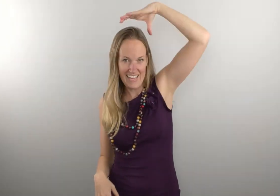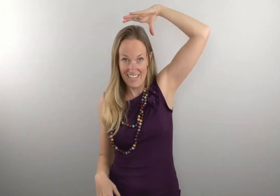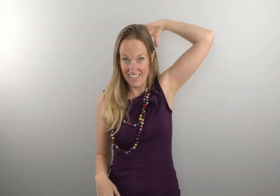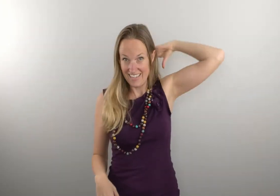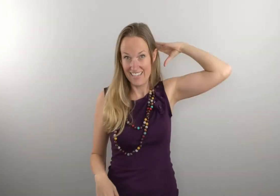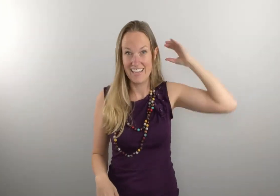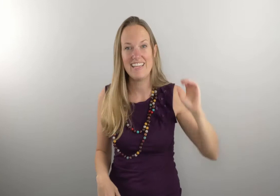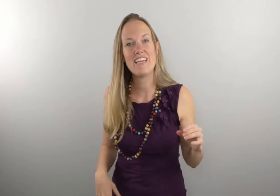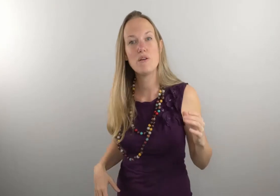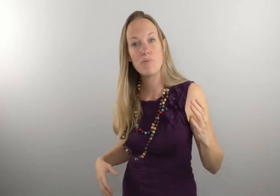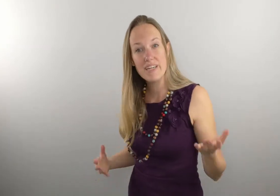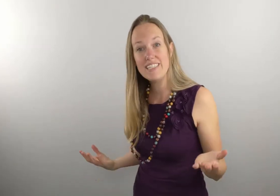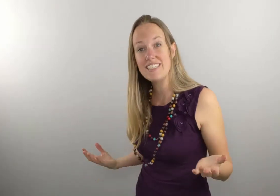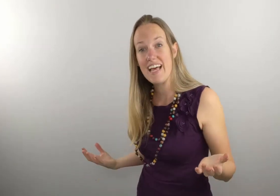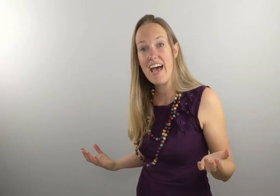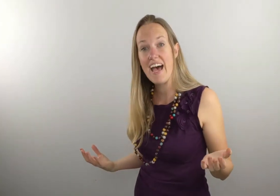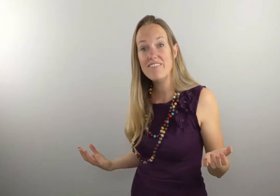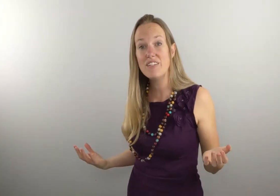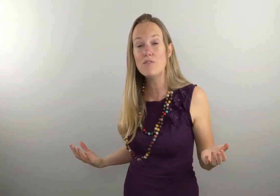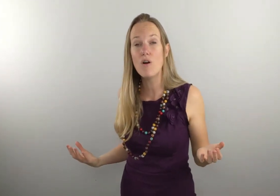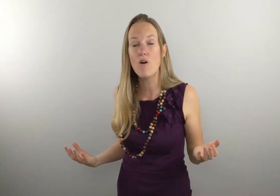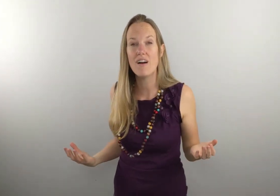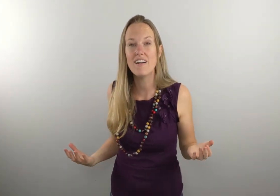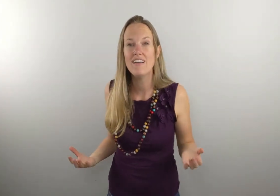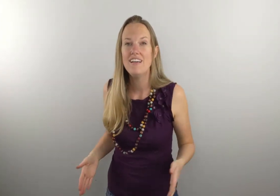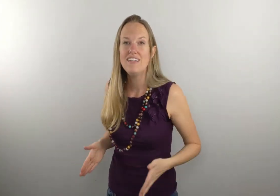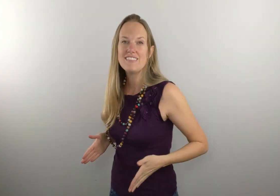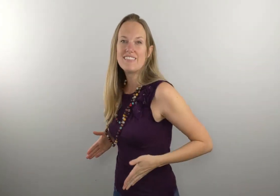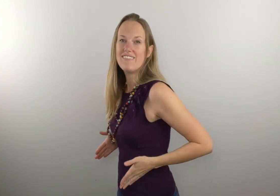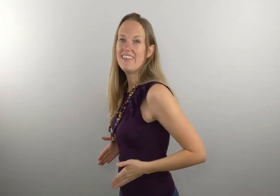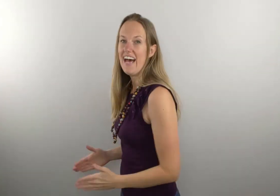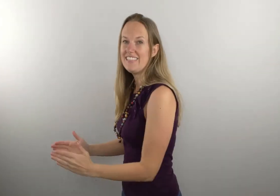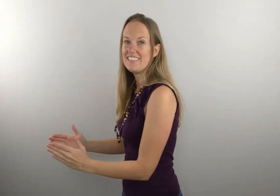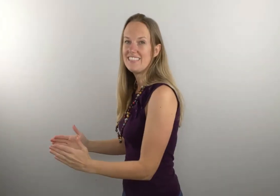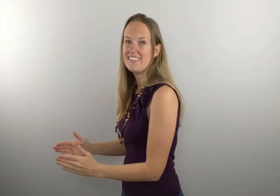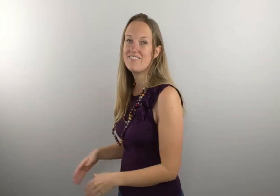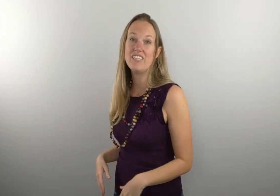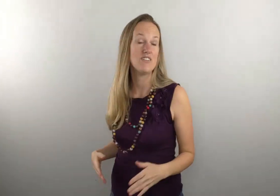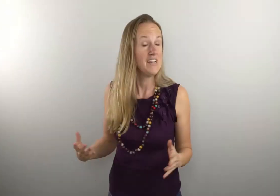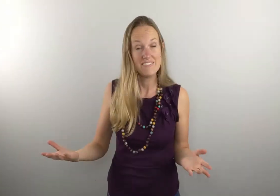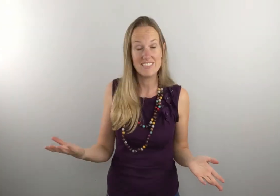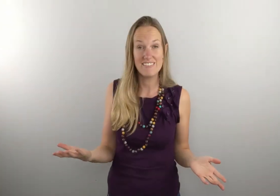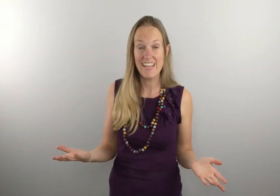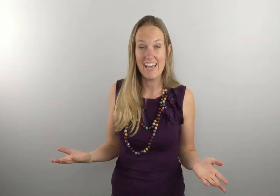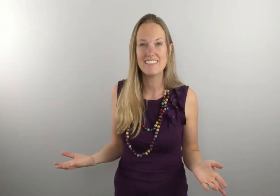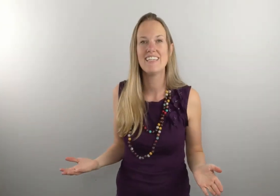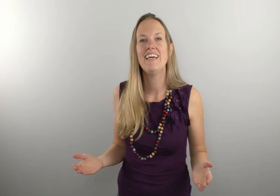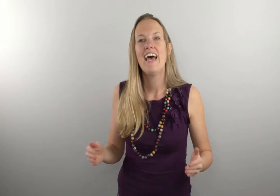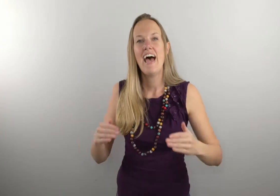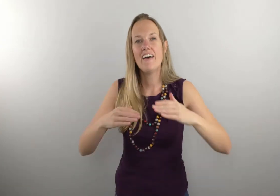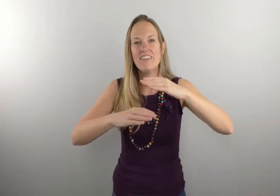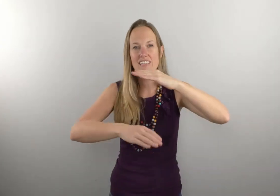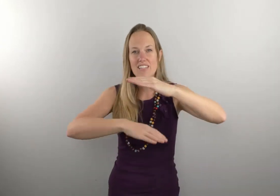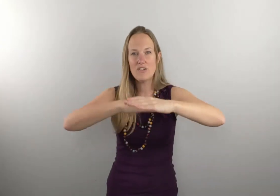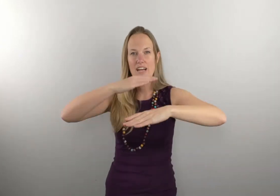lion. Okay, and then the bridge, let heaven roar. So let, but you don't have to do let. Heaven, you kind